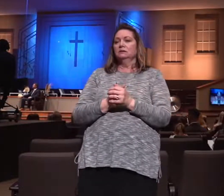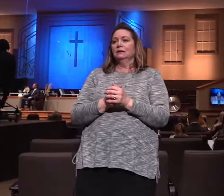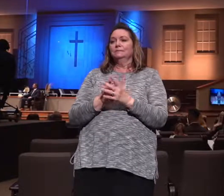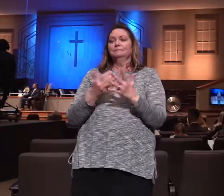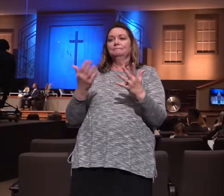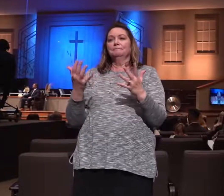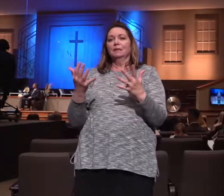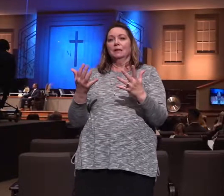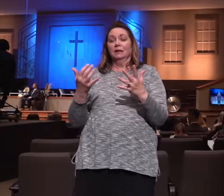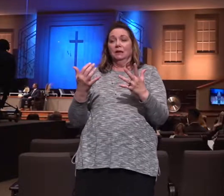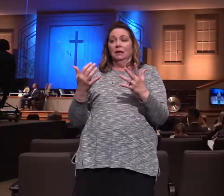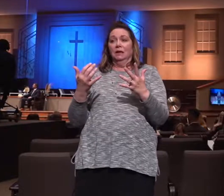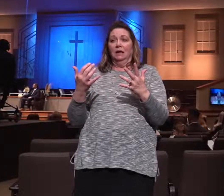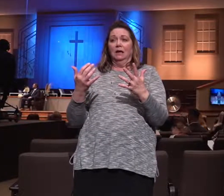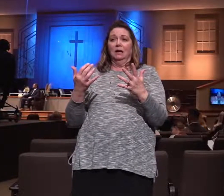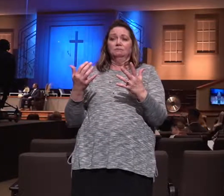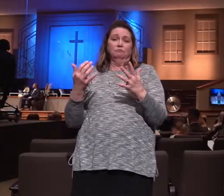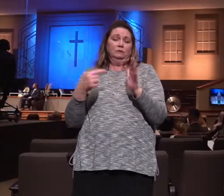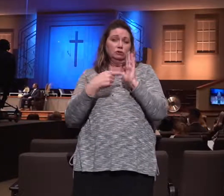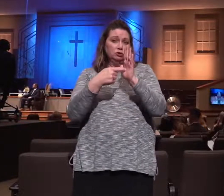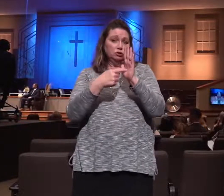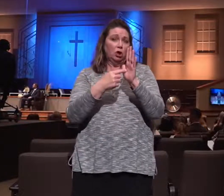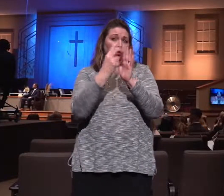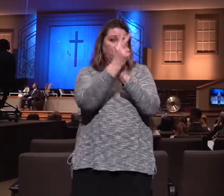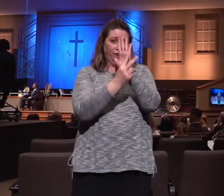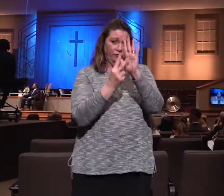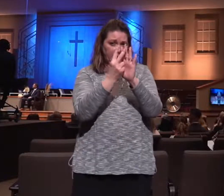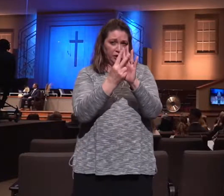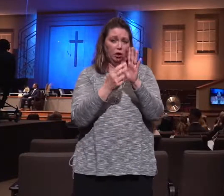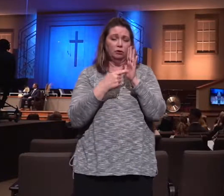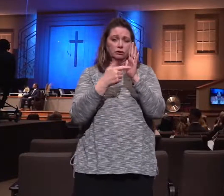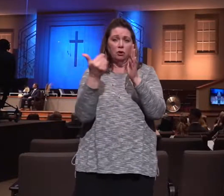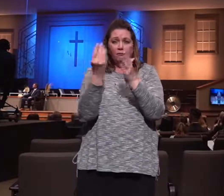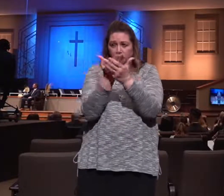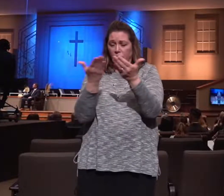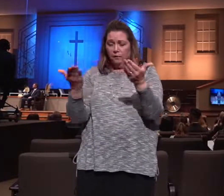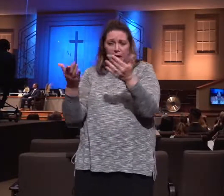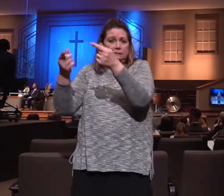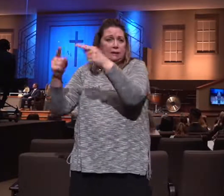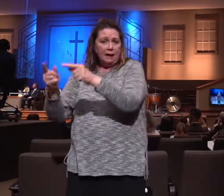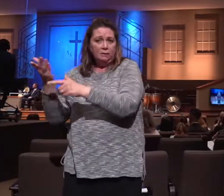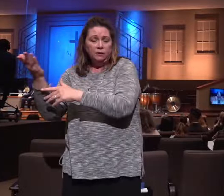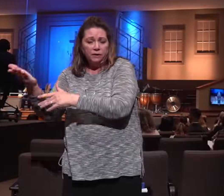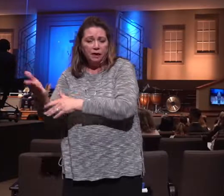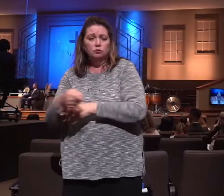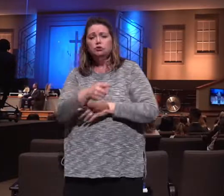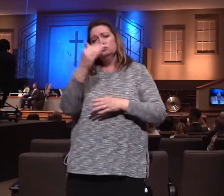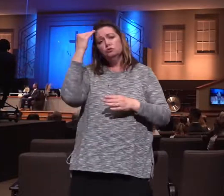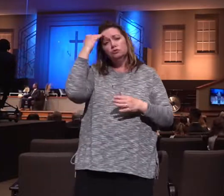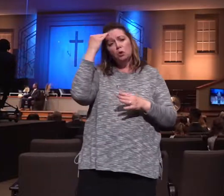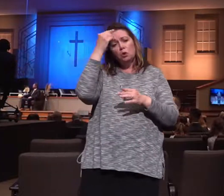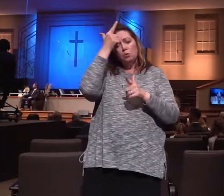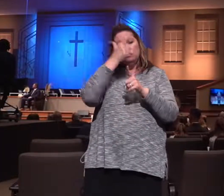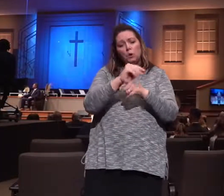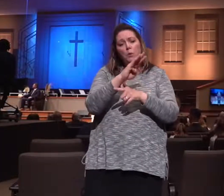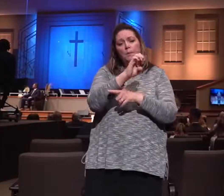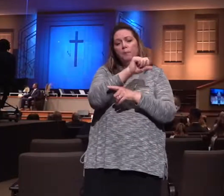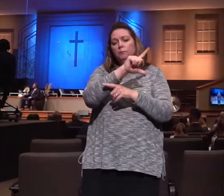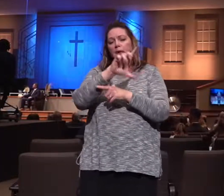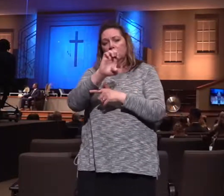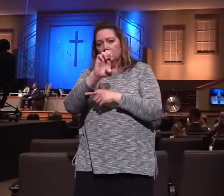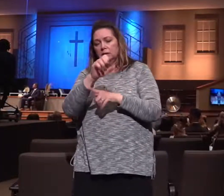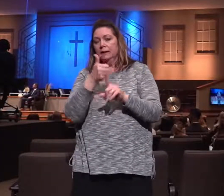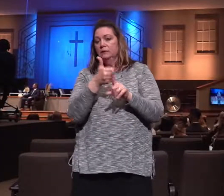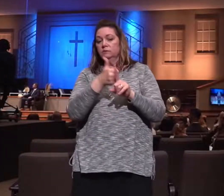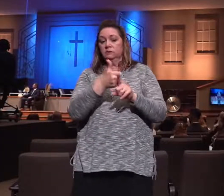has allowed to happen down there. Brother Warren Bale, many of you know Brother Bale. He's been here a few times. He's on the advisory board for the college, has